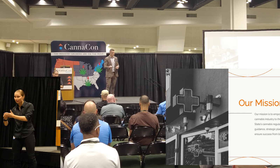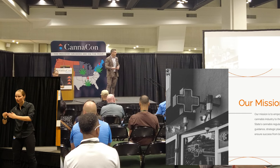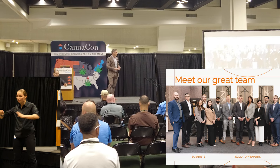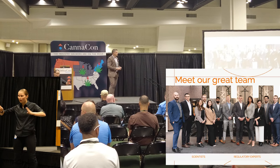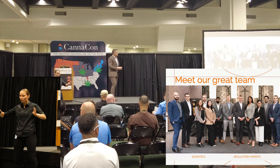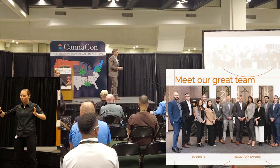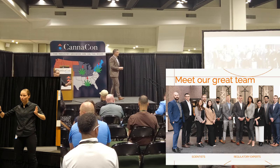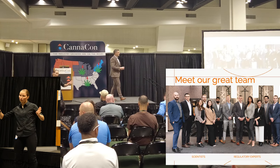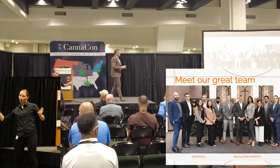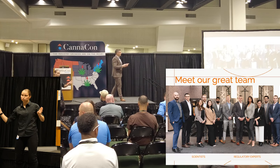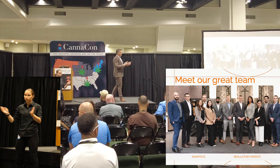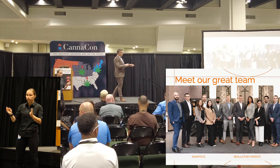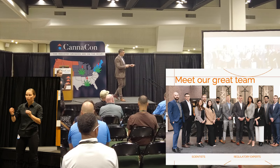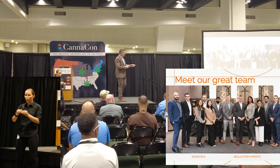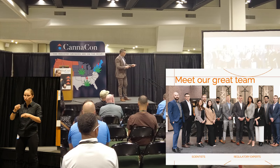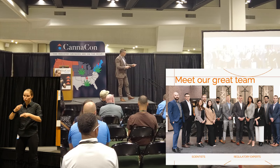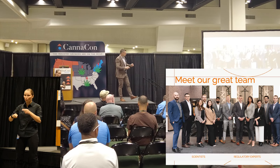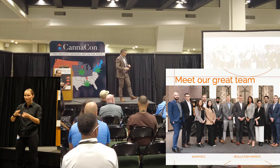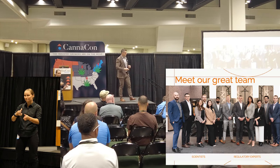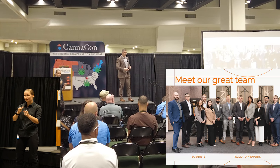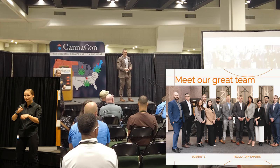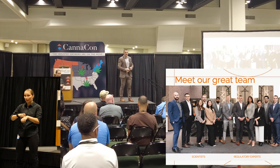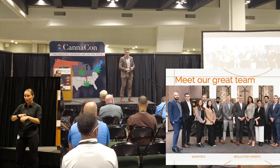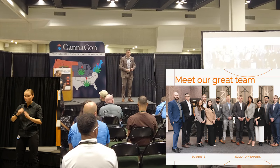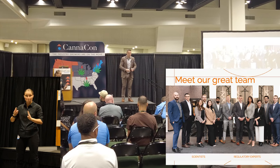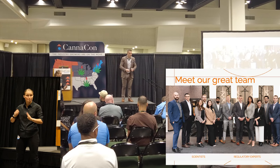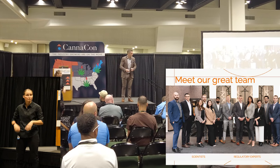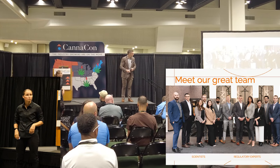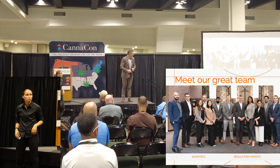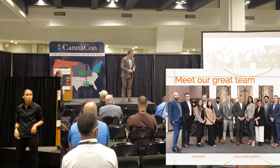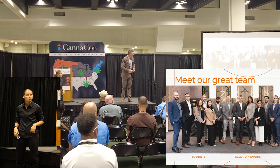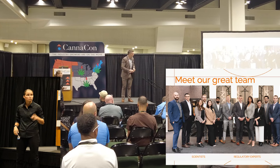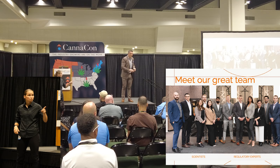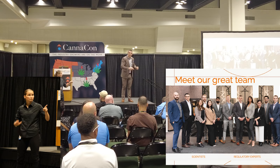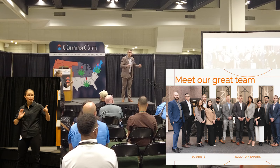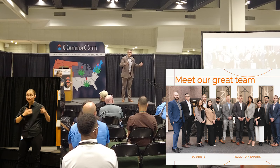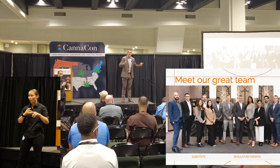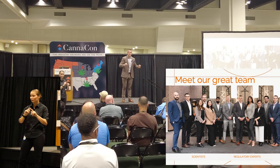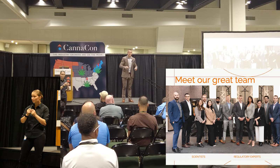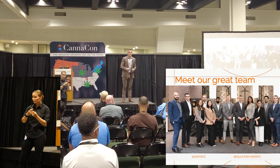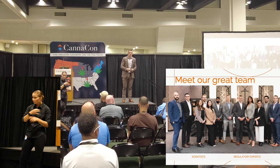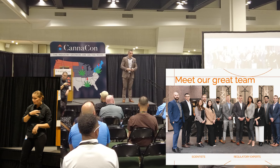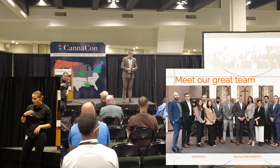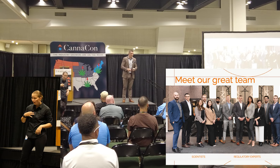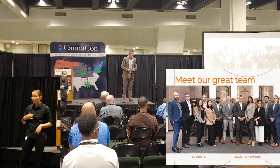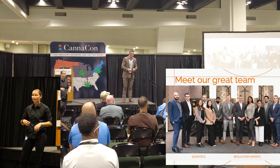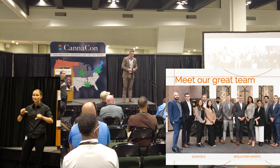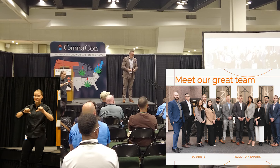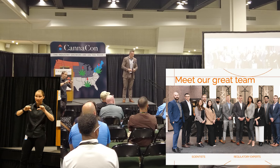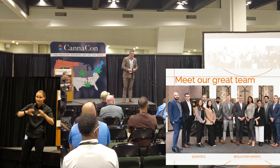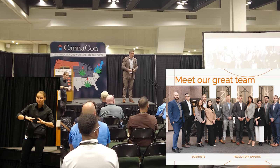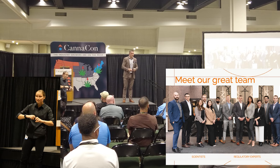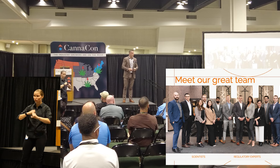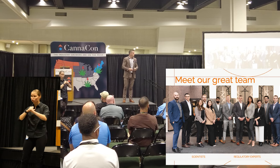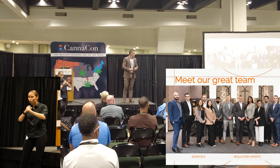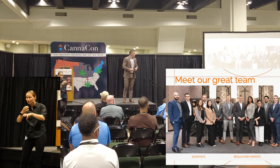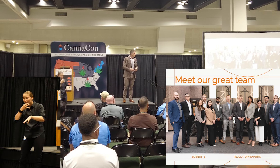process. Got a great team, scientists, MBAs, security experts,